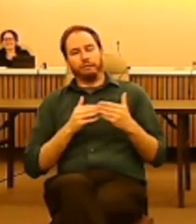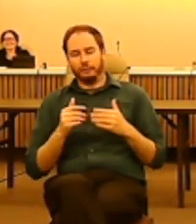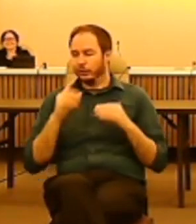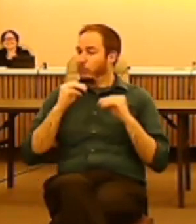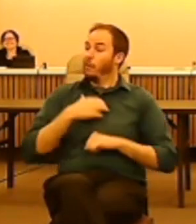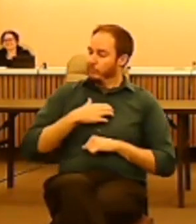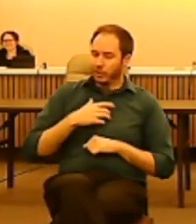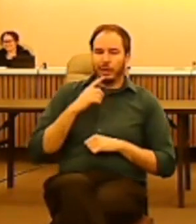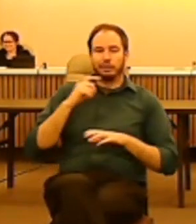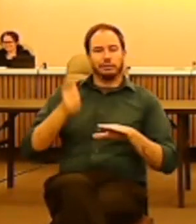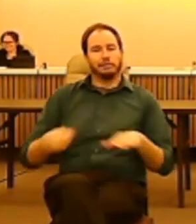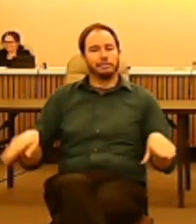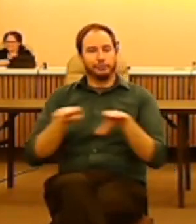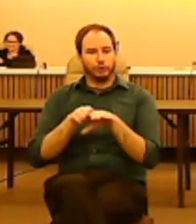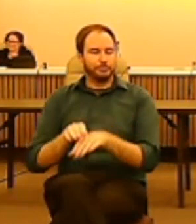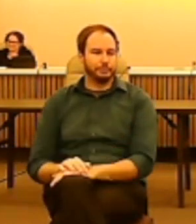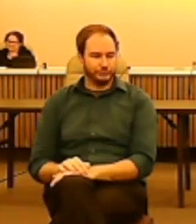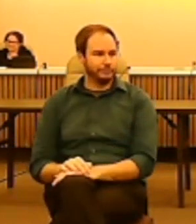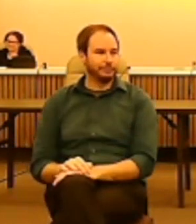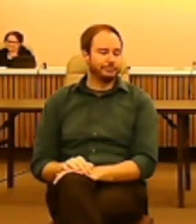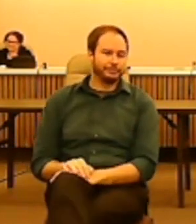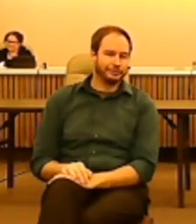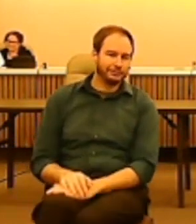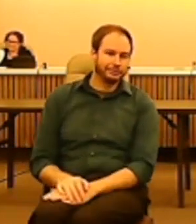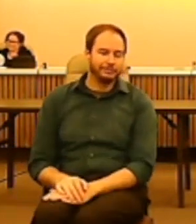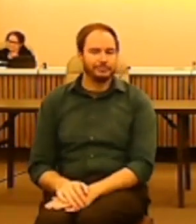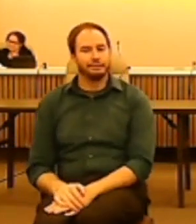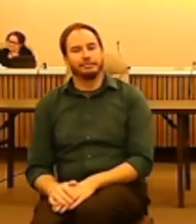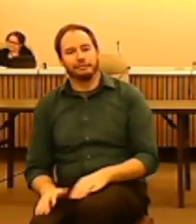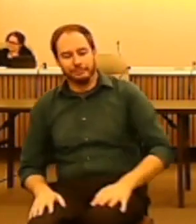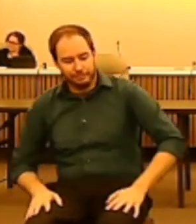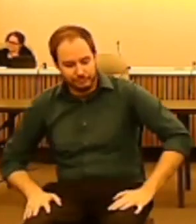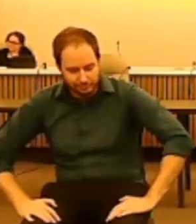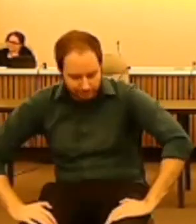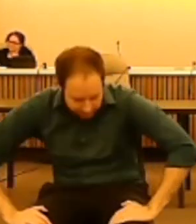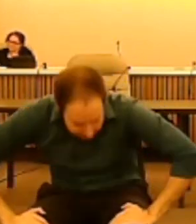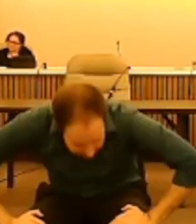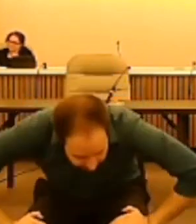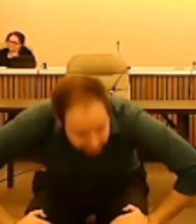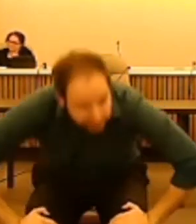objection, meeting adjourned. They both tried to motion at the exact same time.